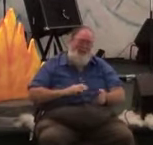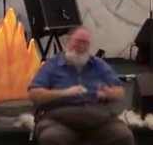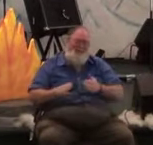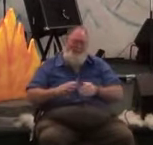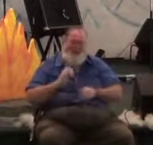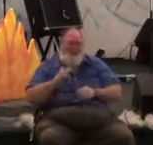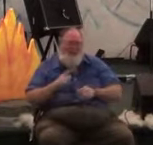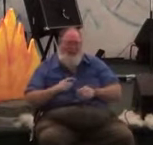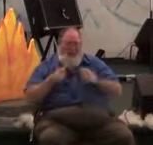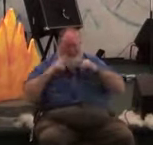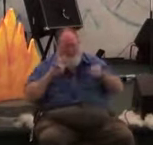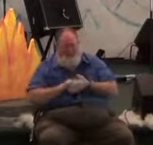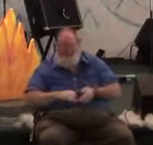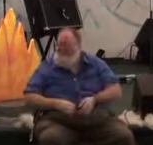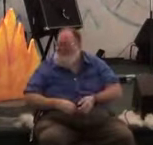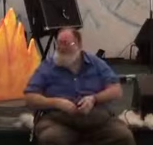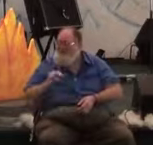Melissa, why don't you come up here and get me?